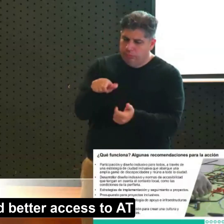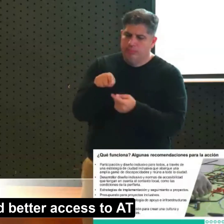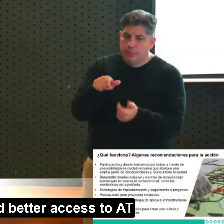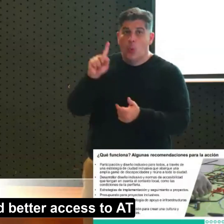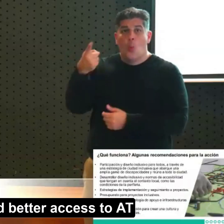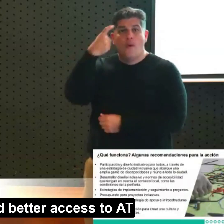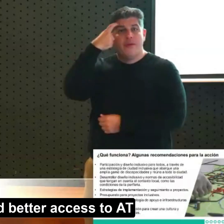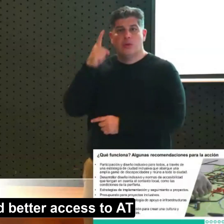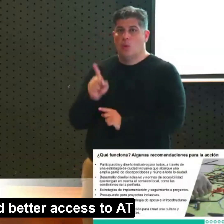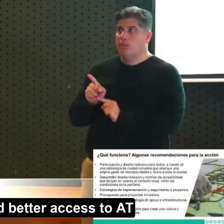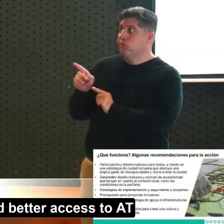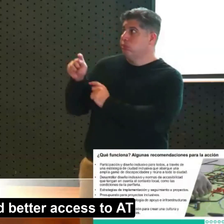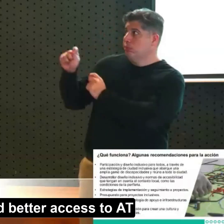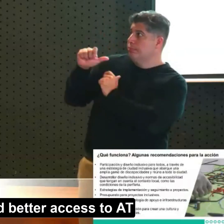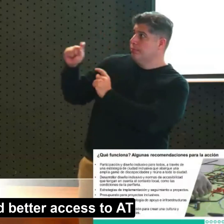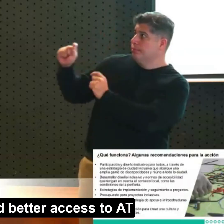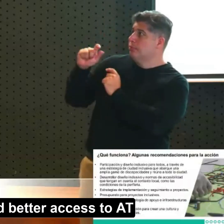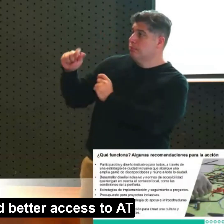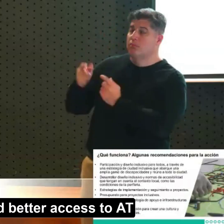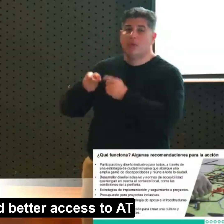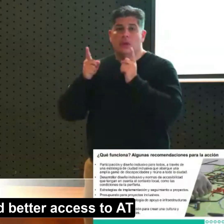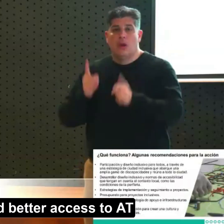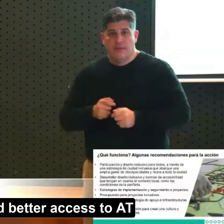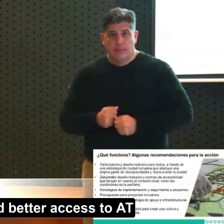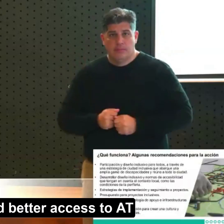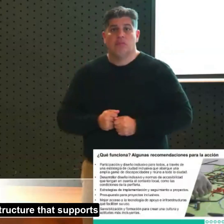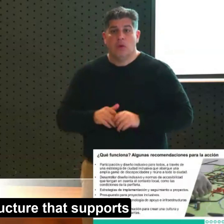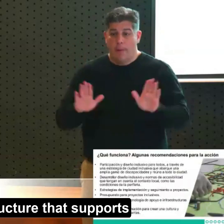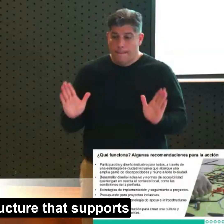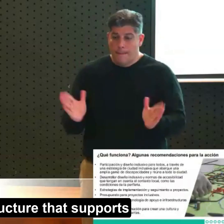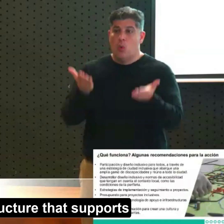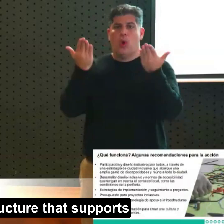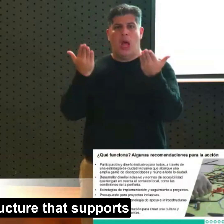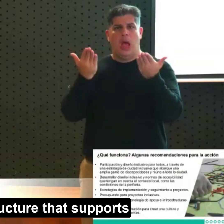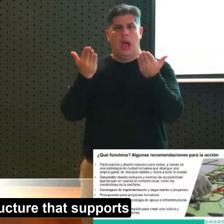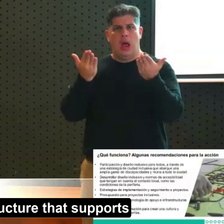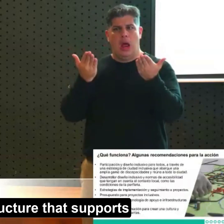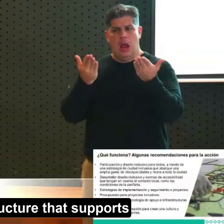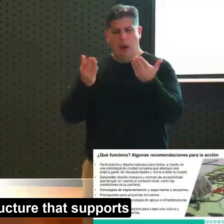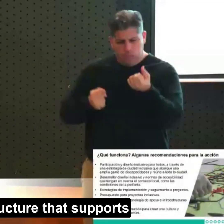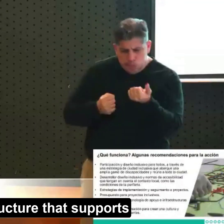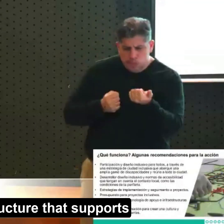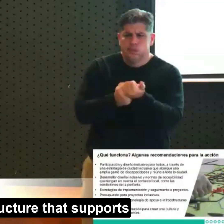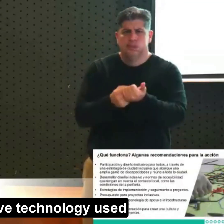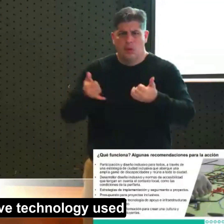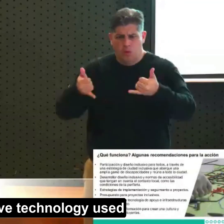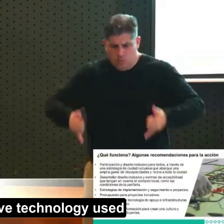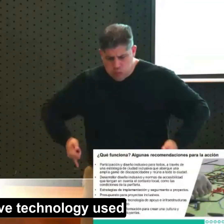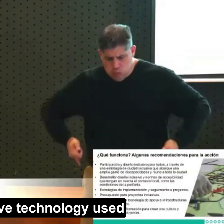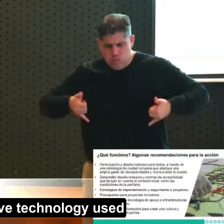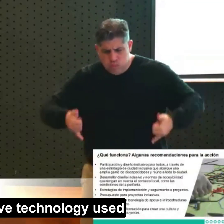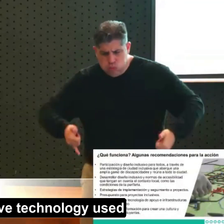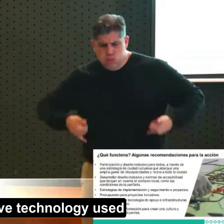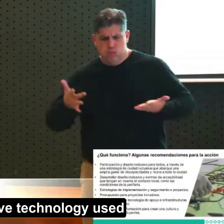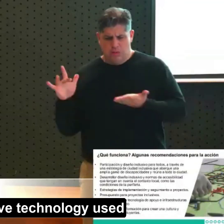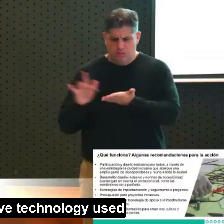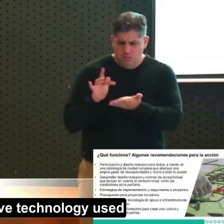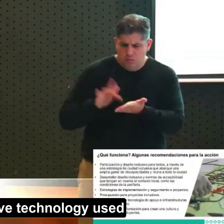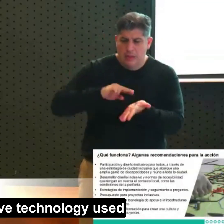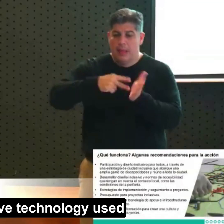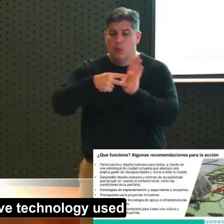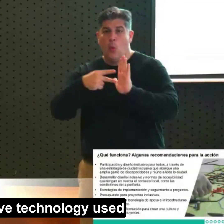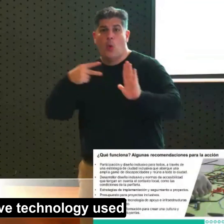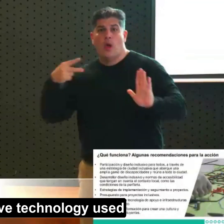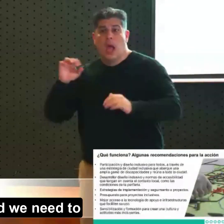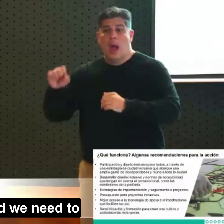We also need better access to AT and infrastructure that supports this assistive